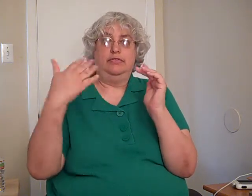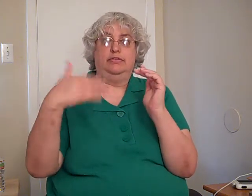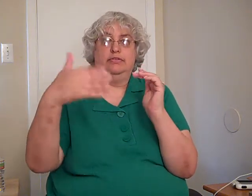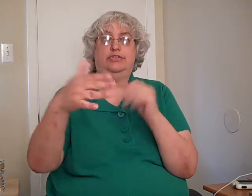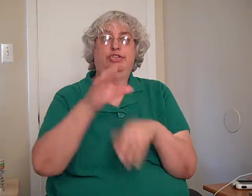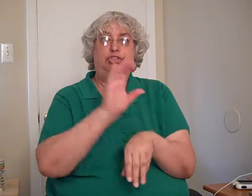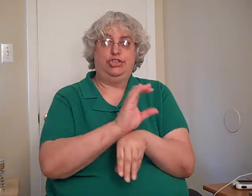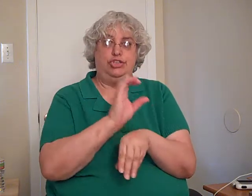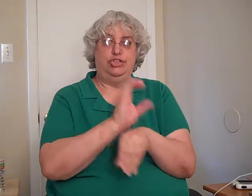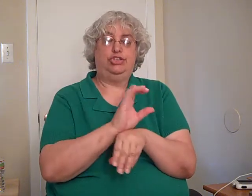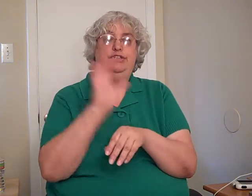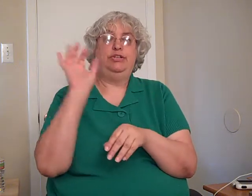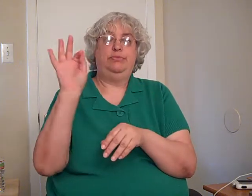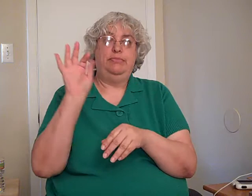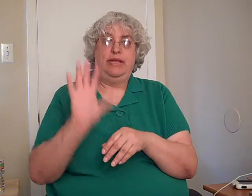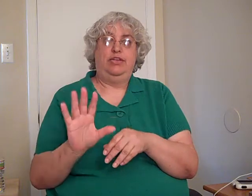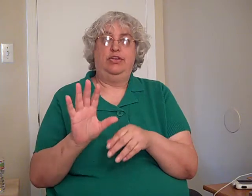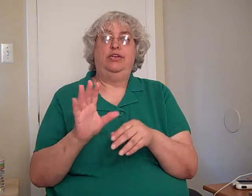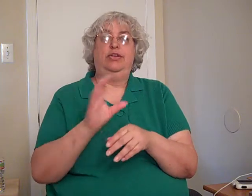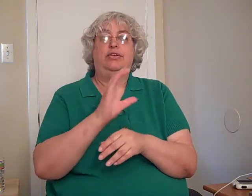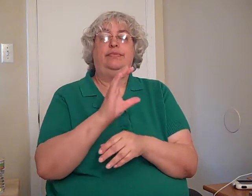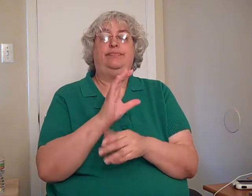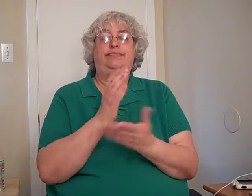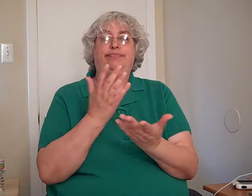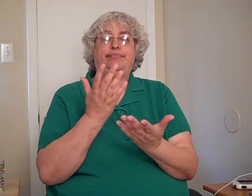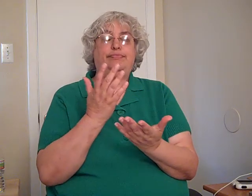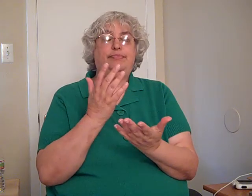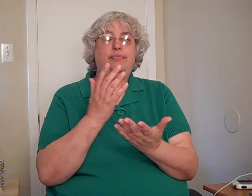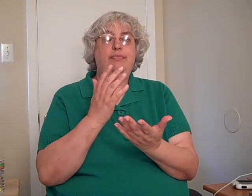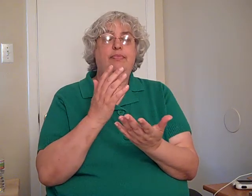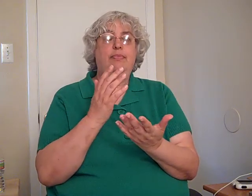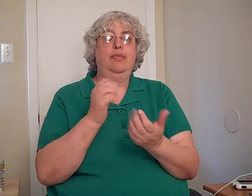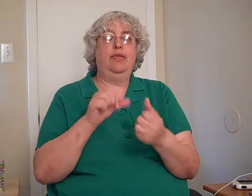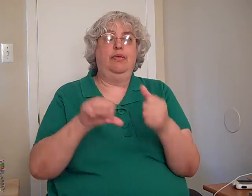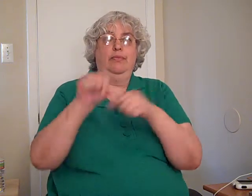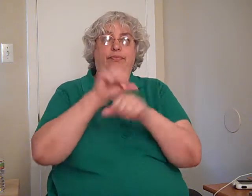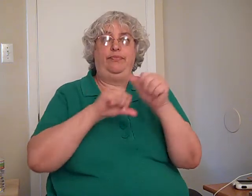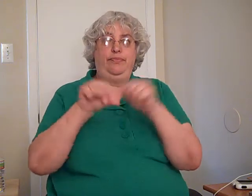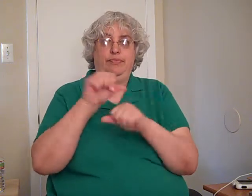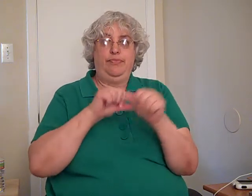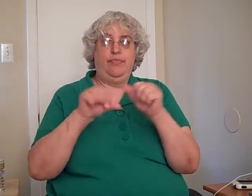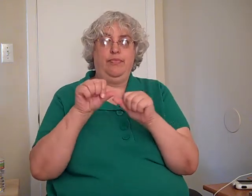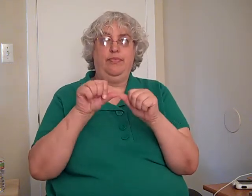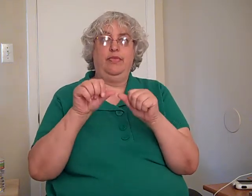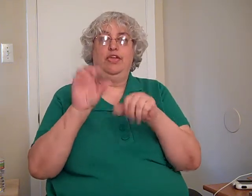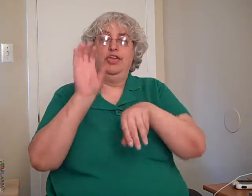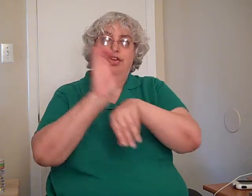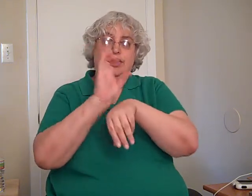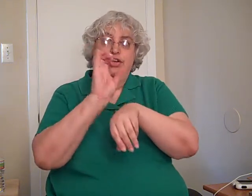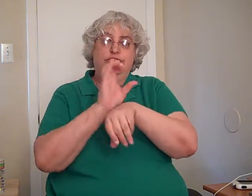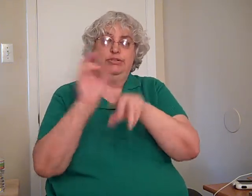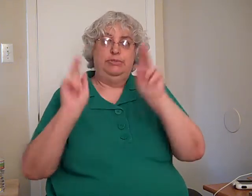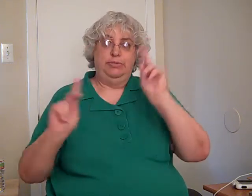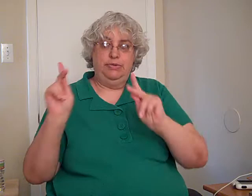your pastor, the congregation and fellow congregation and friends that you meet at church.